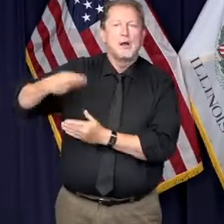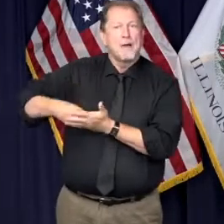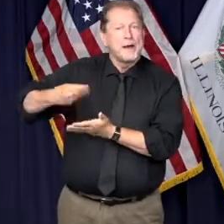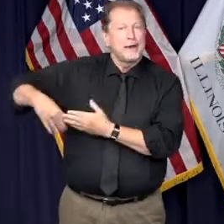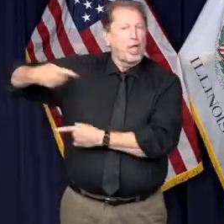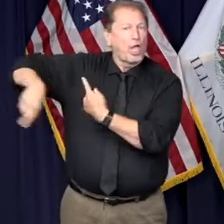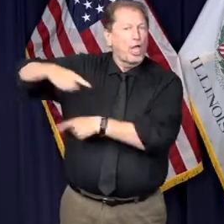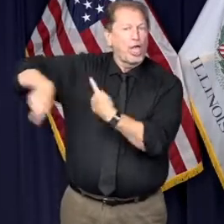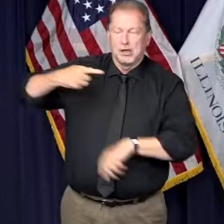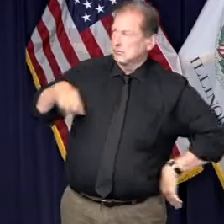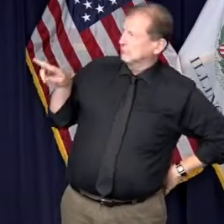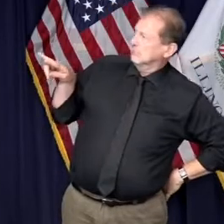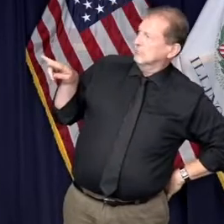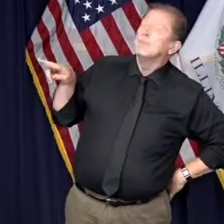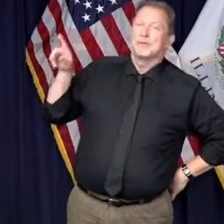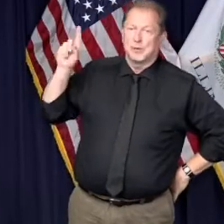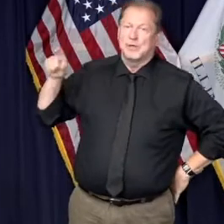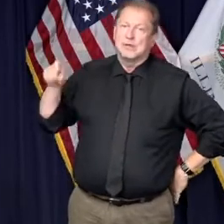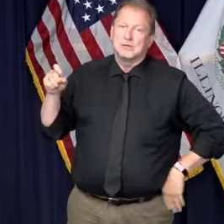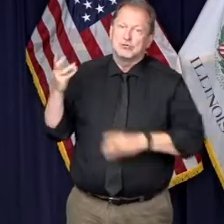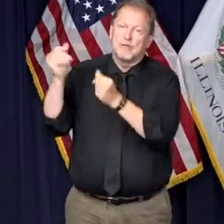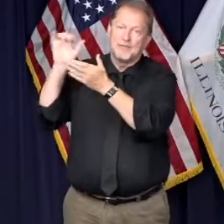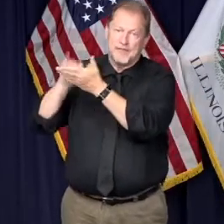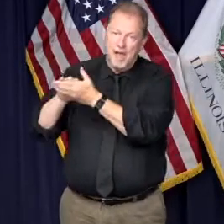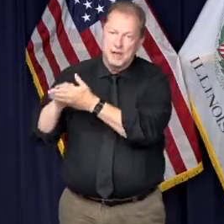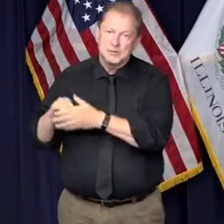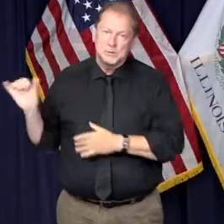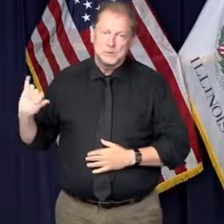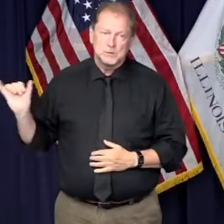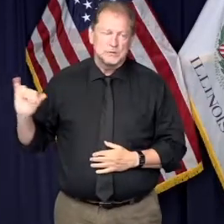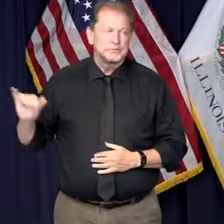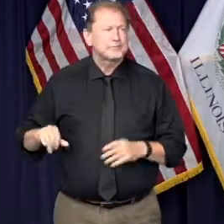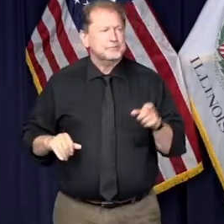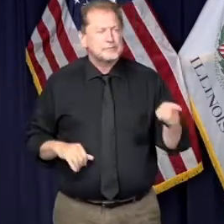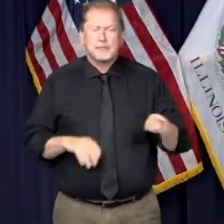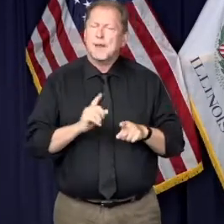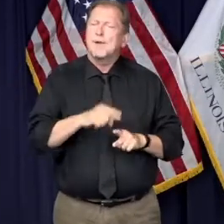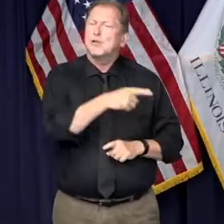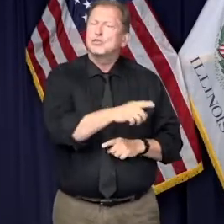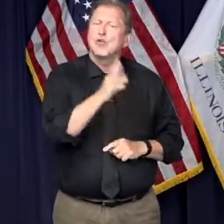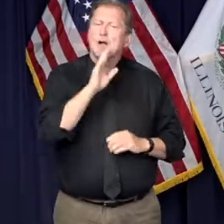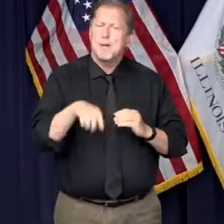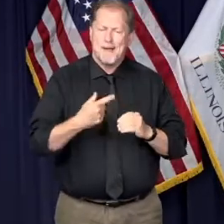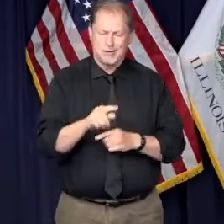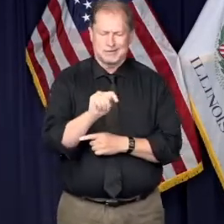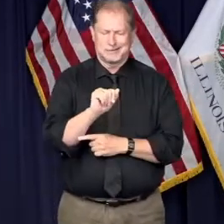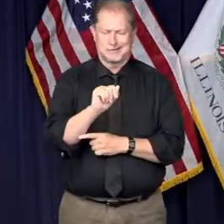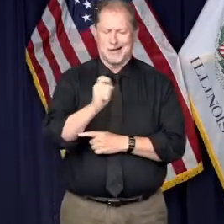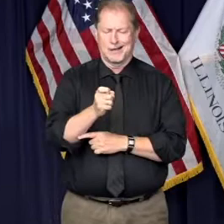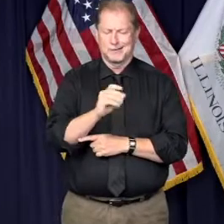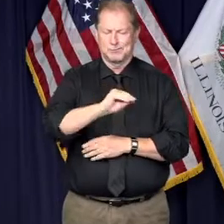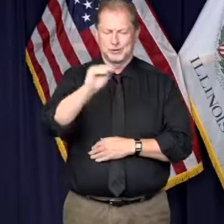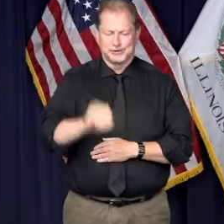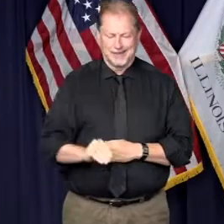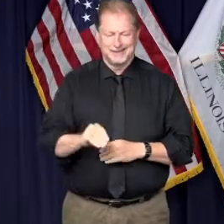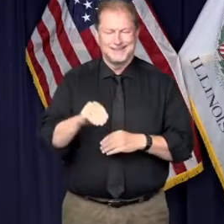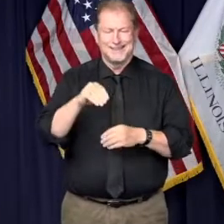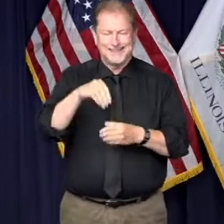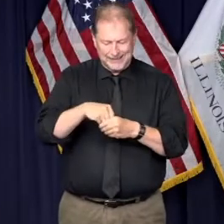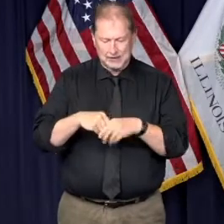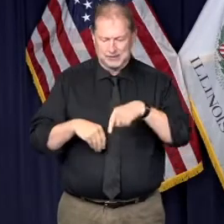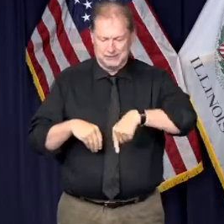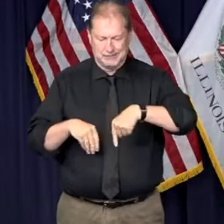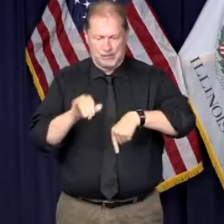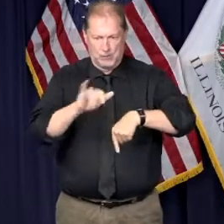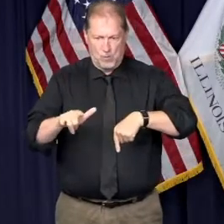we've got to address that one, too. But well, specifically with the graduated tax, though, yeah. And not that that was going to be any kind of slam dunk in any event, but